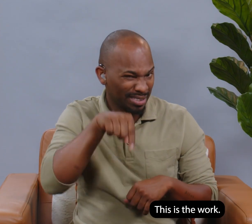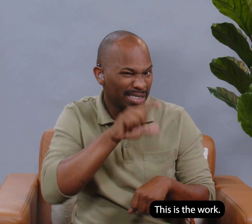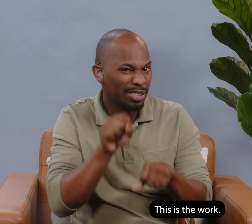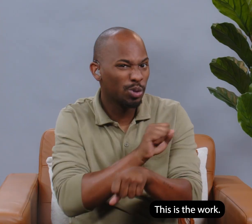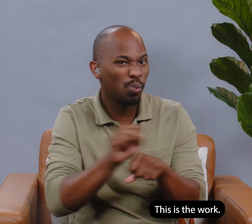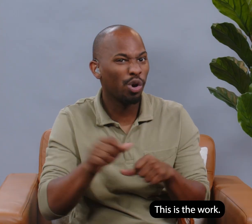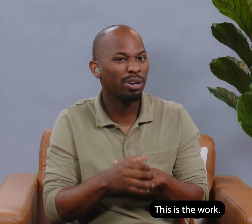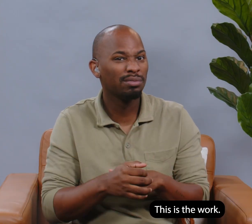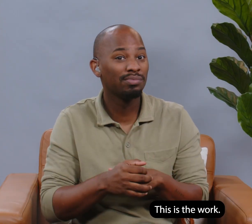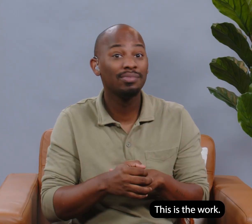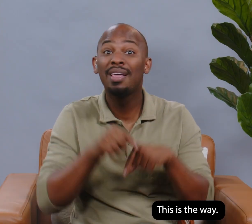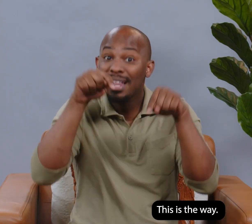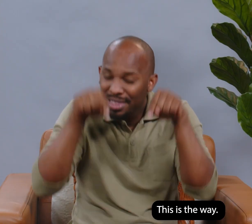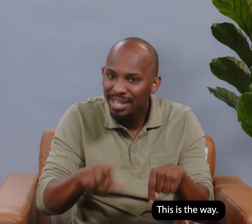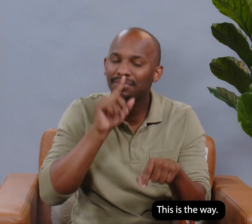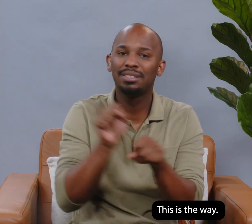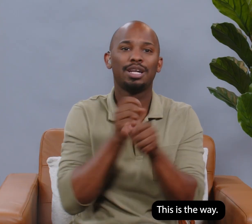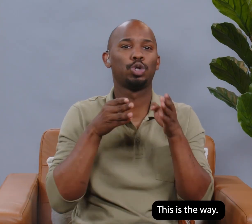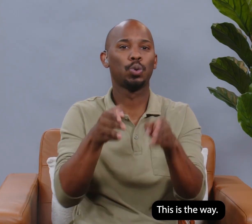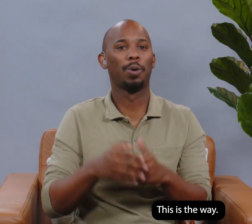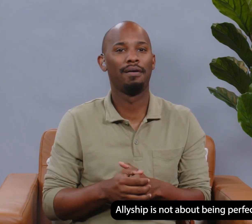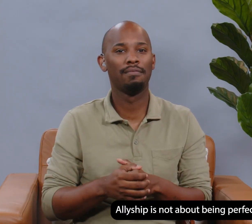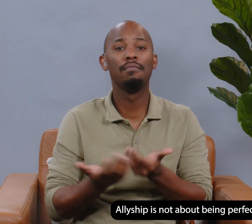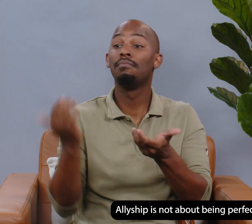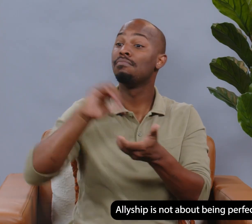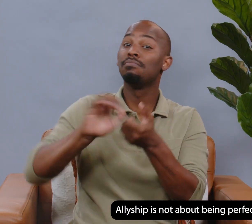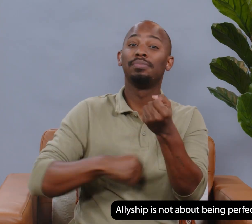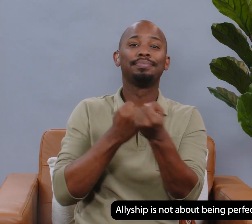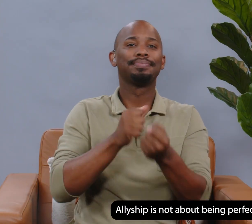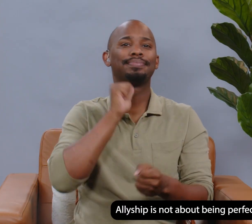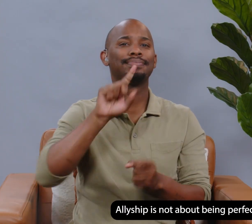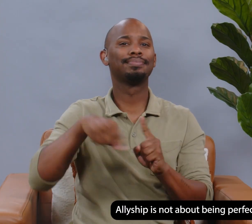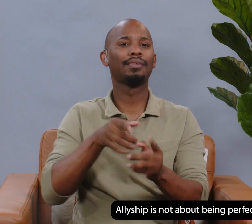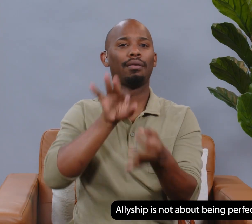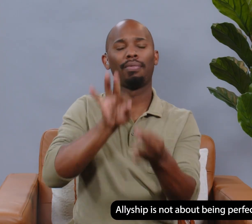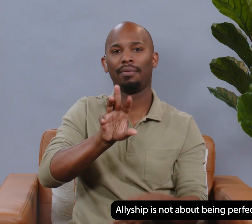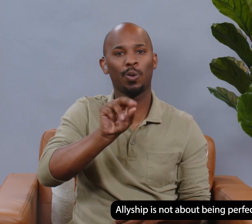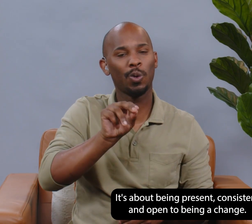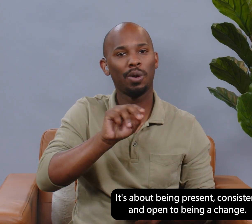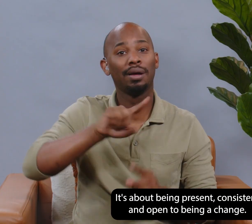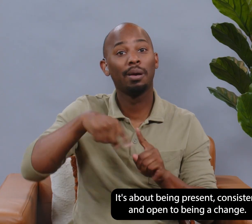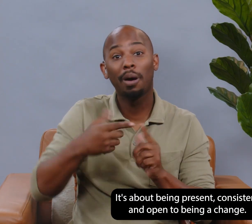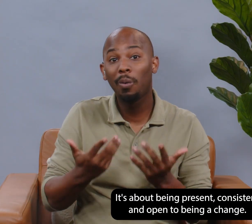work. This is the way. Allyship is not about being perfect. It's about being